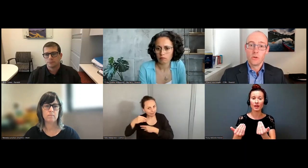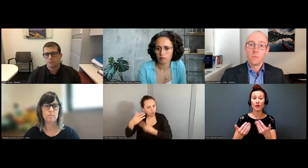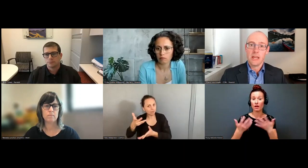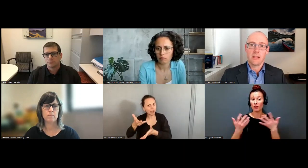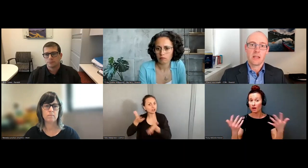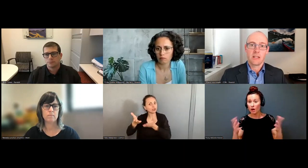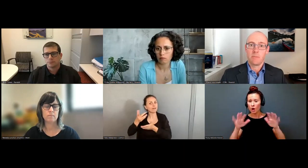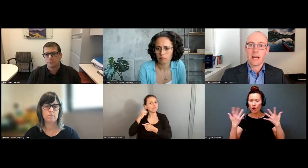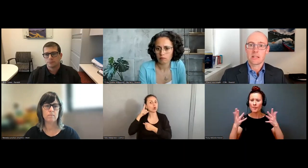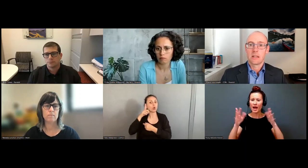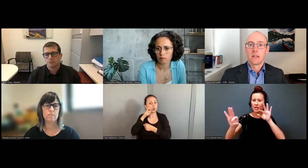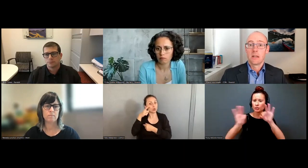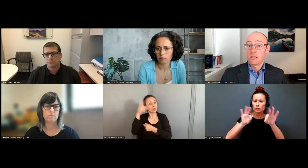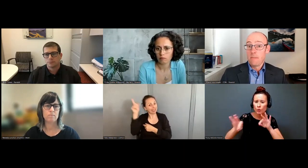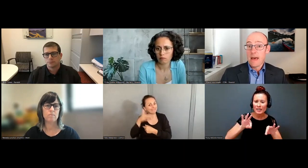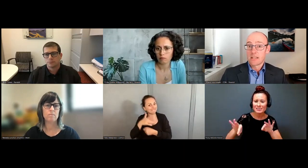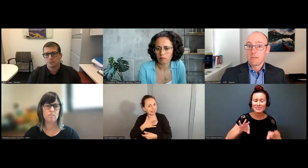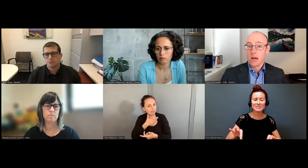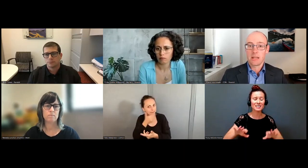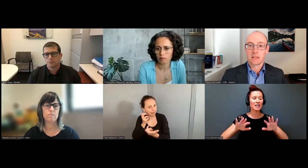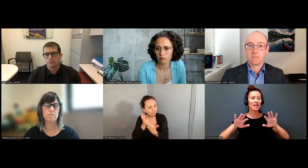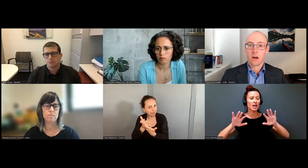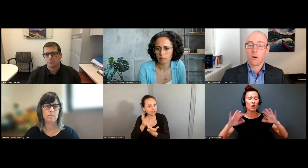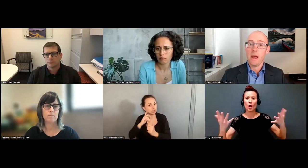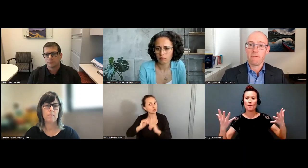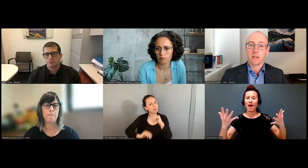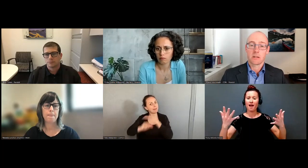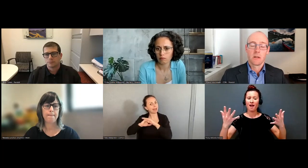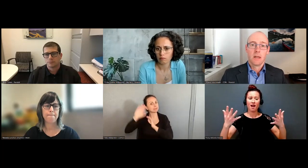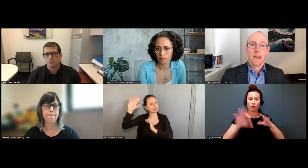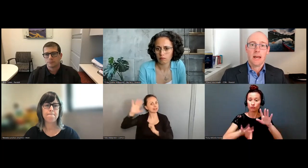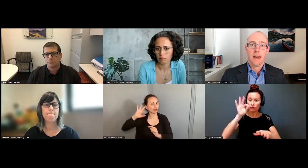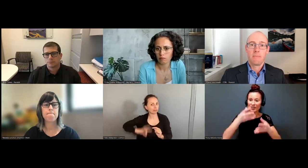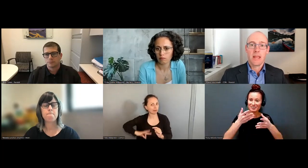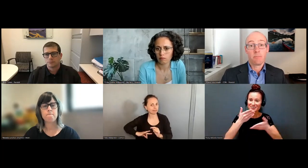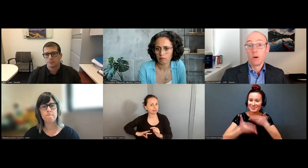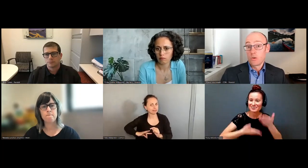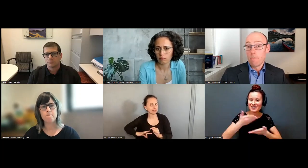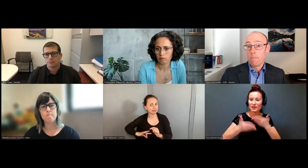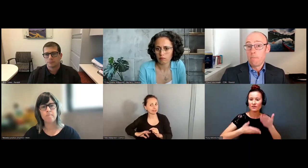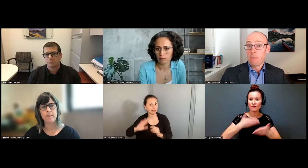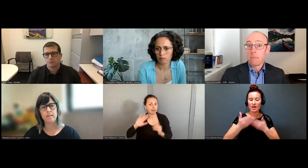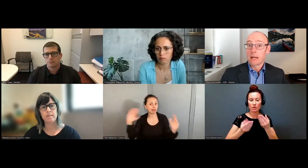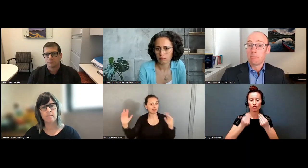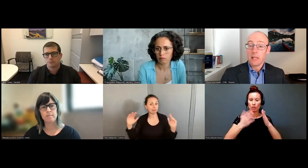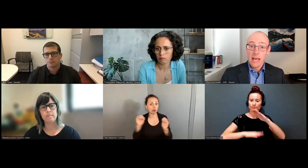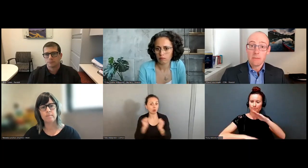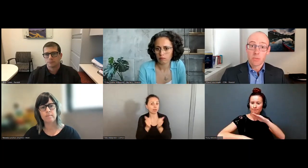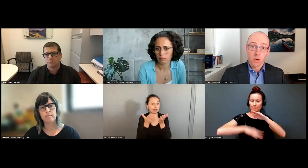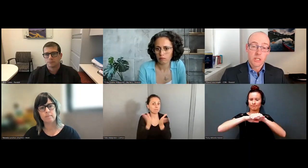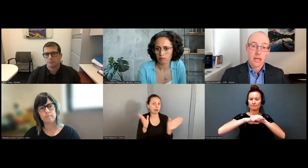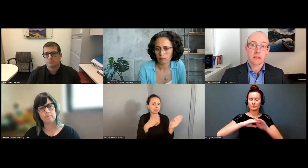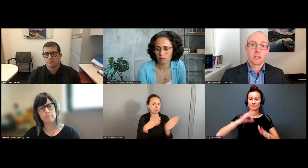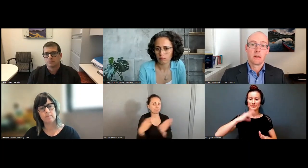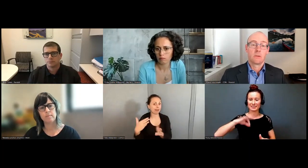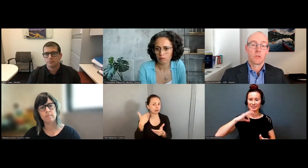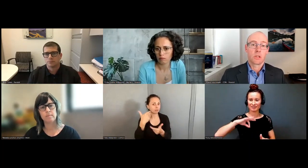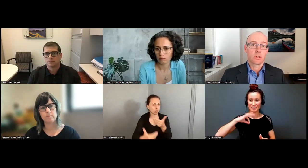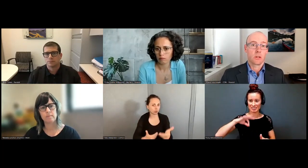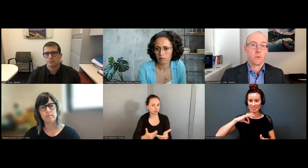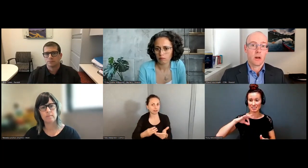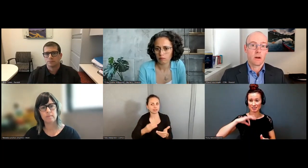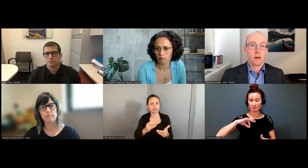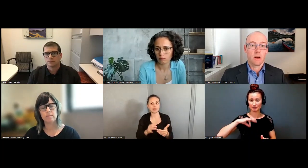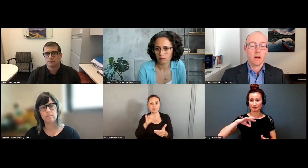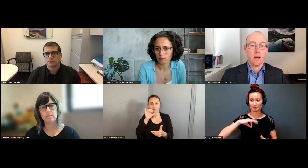to whom they think is best to maximize their own benefits, as opposed to a public planning process, which